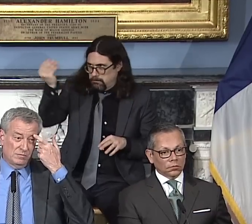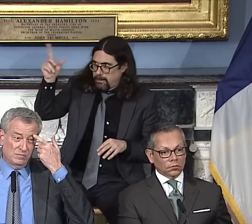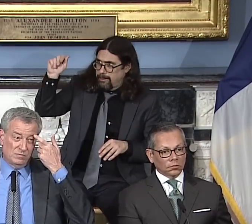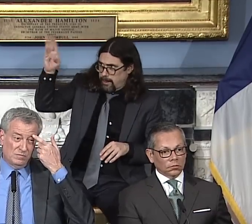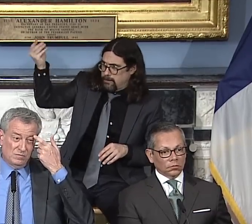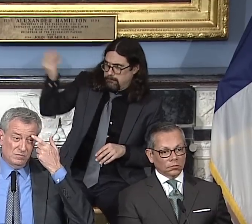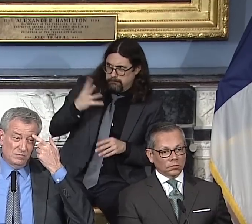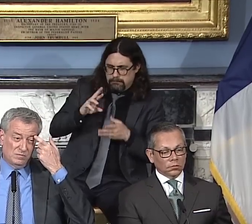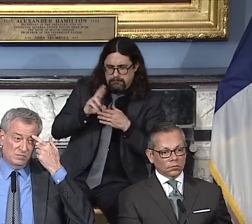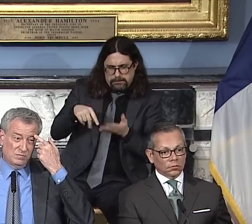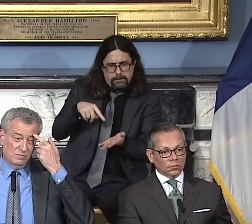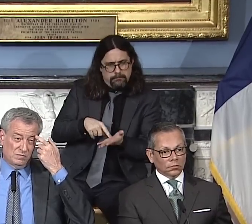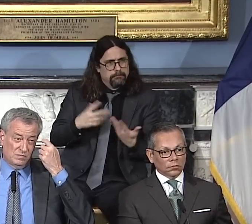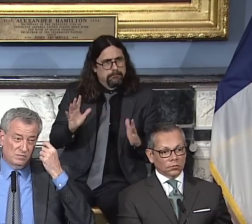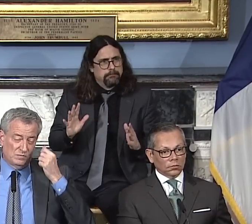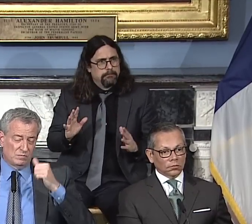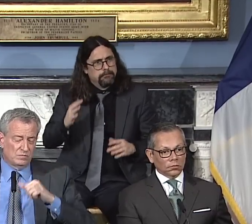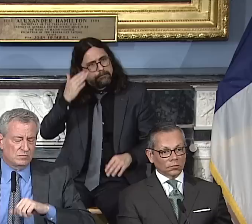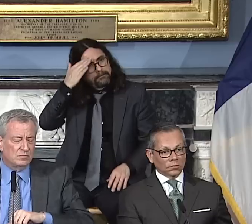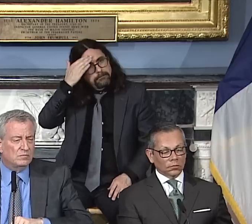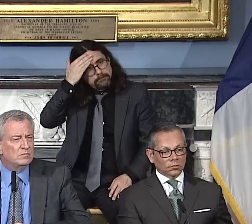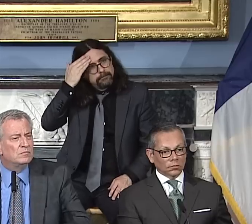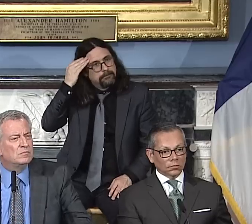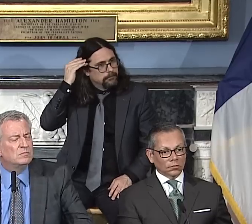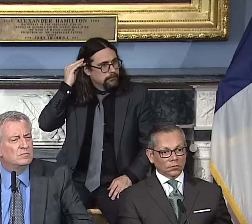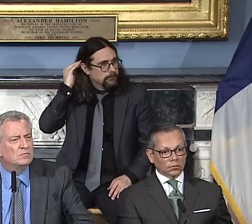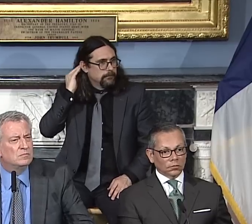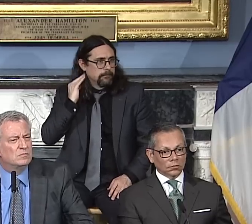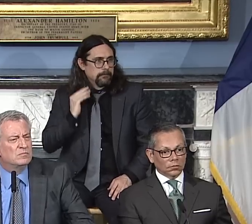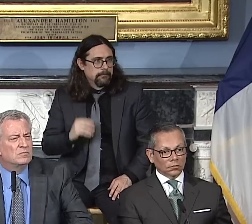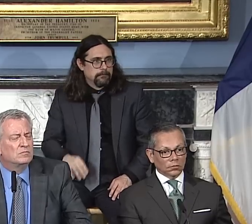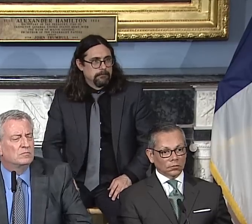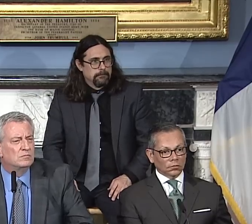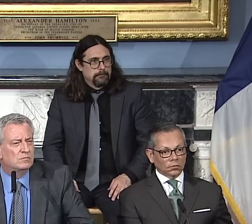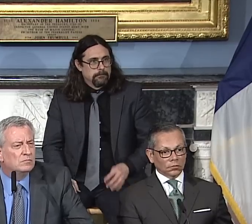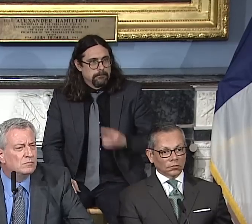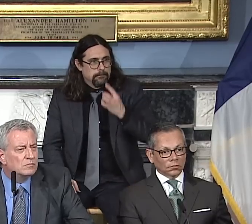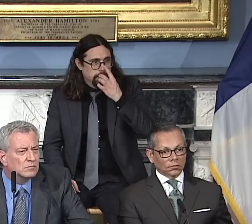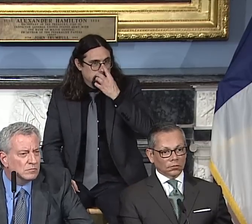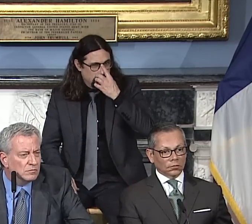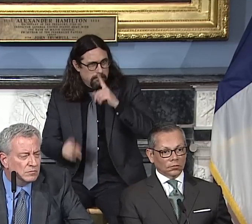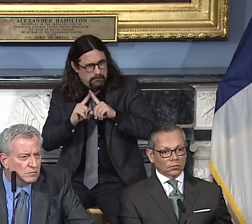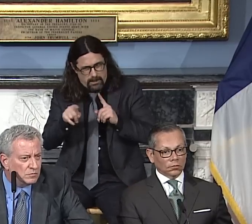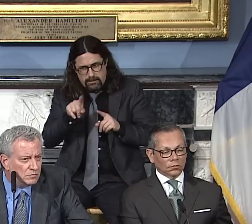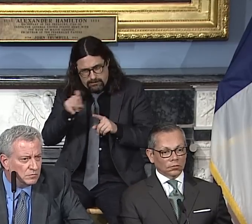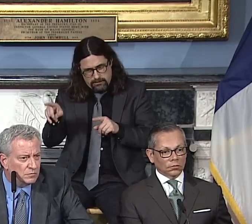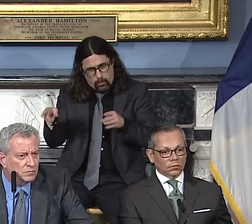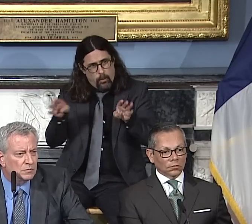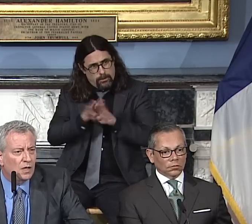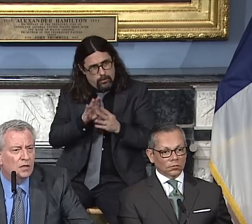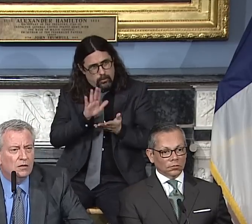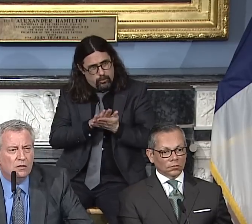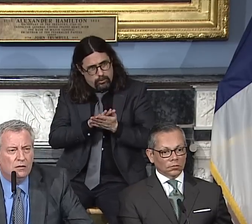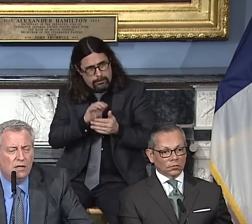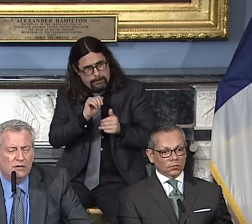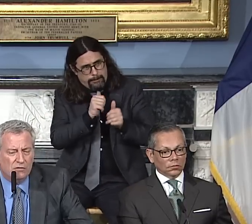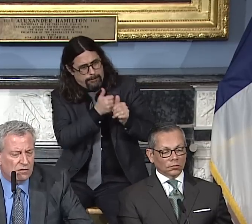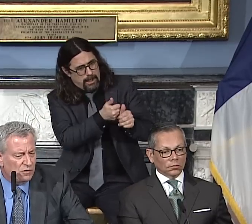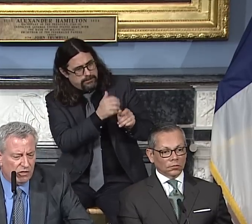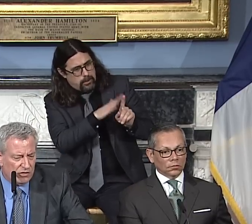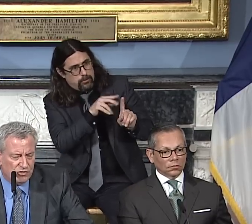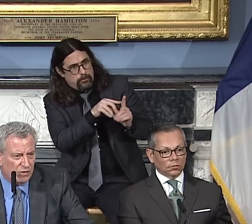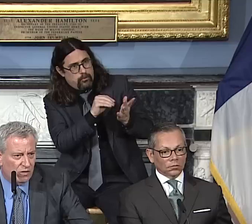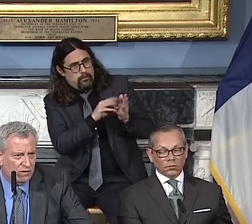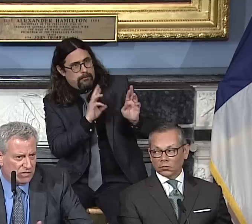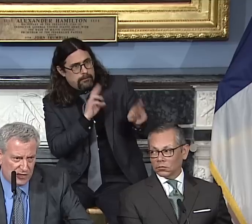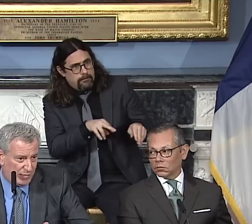from the student, and I guess if you're waiting for the state labs, doesn't that create some delays? Yeah, there's a